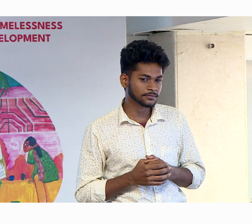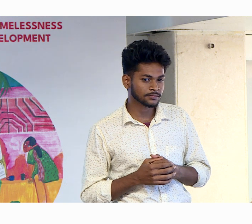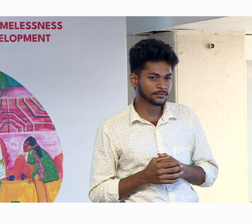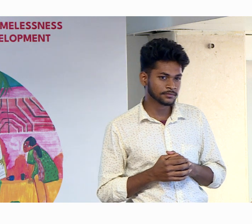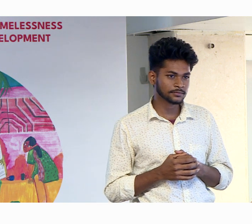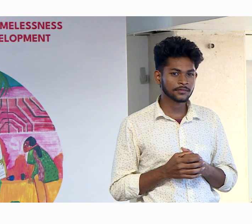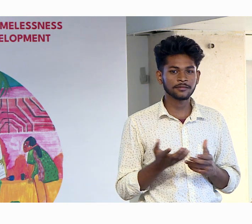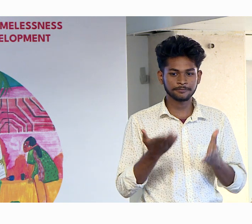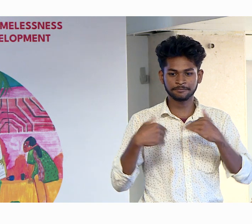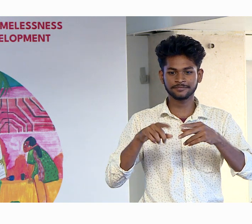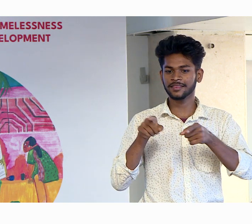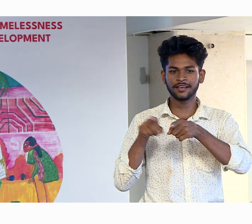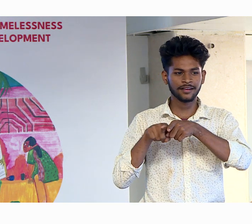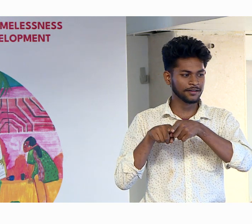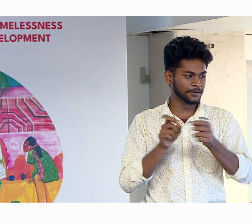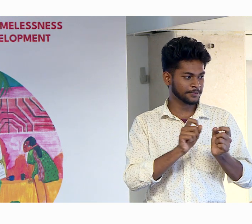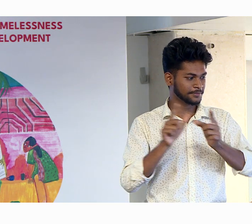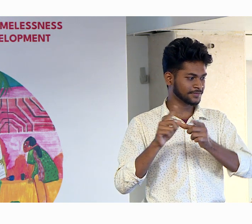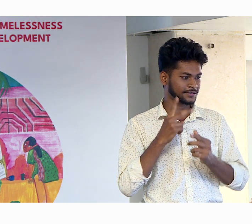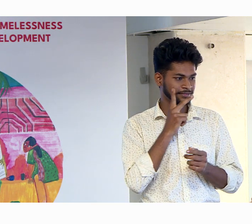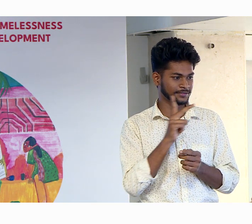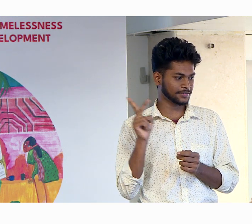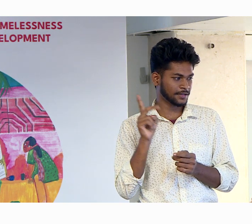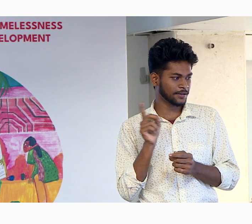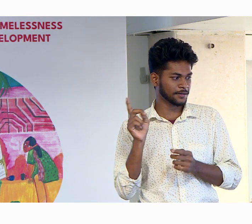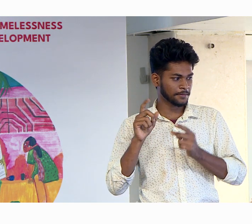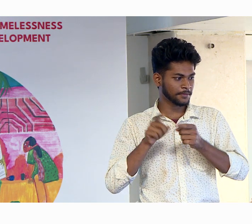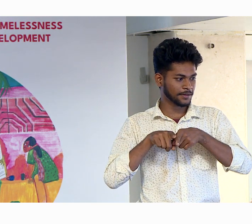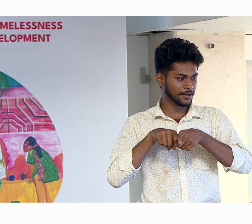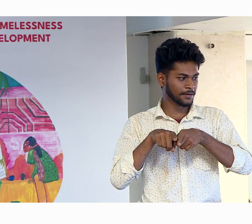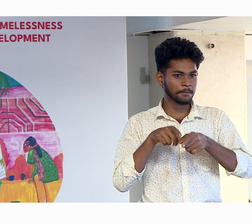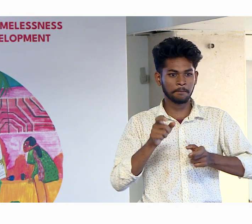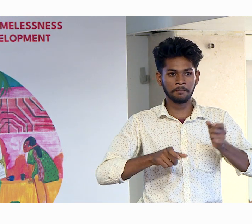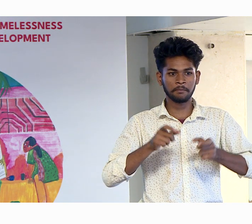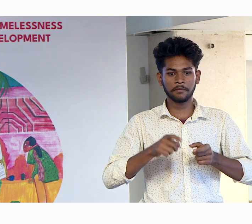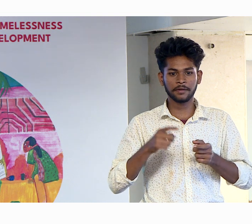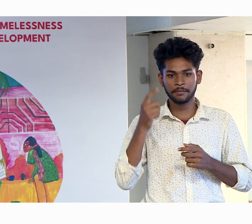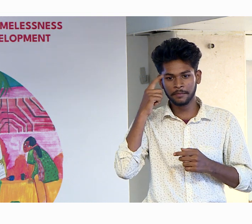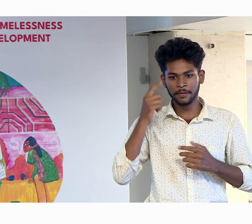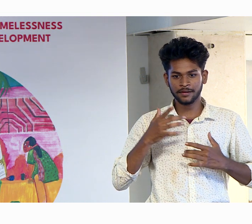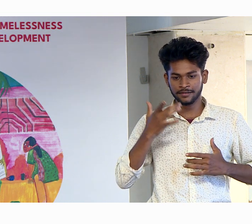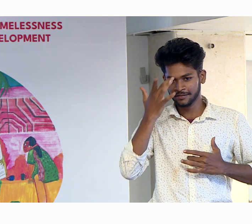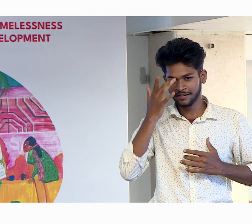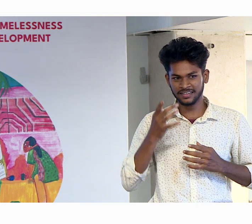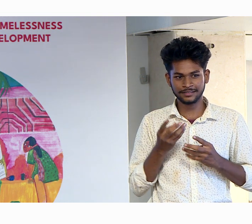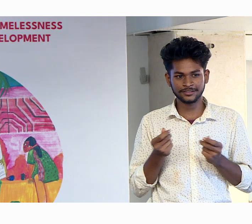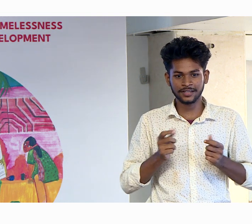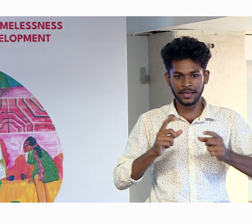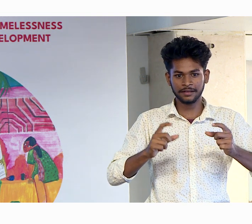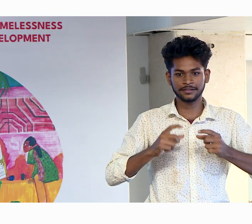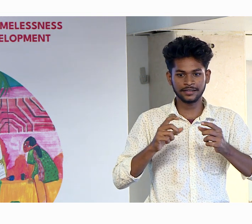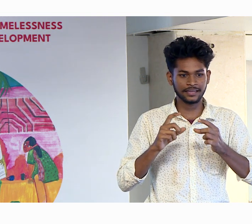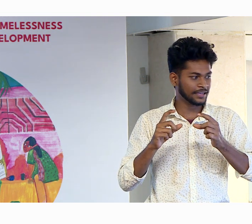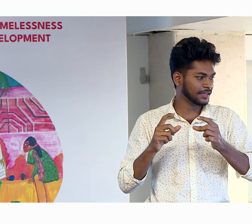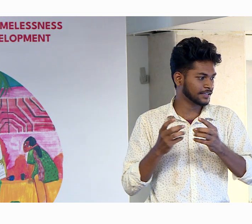this is an example of the impact that one can have helping people. And the point was that we brought together a community of practice of people from all